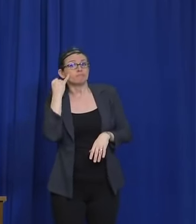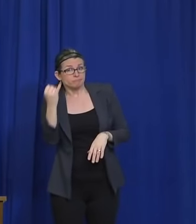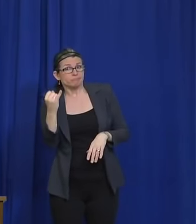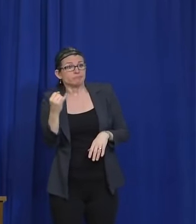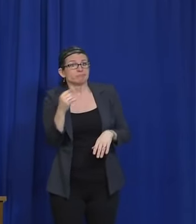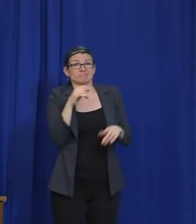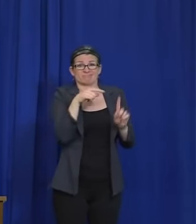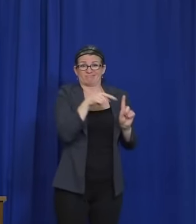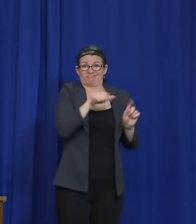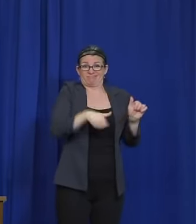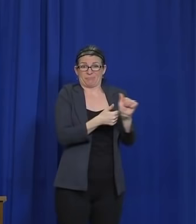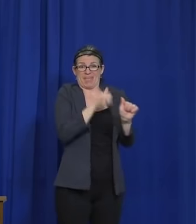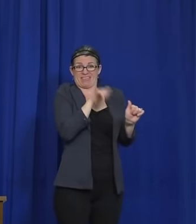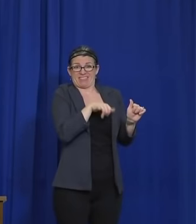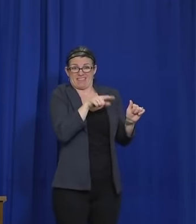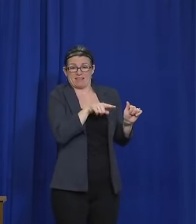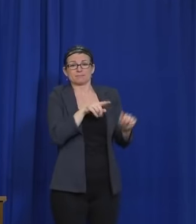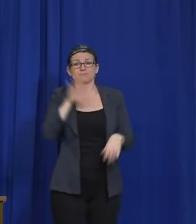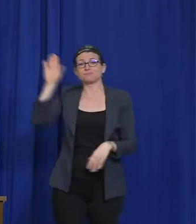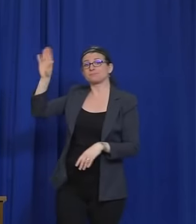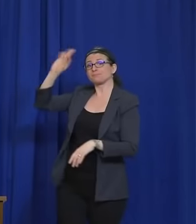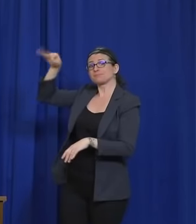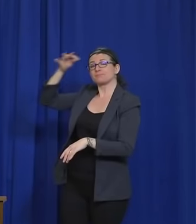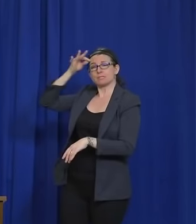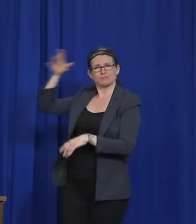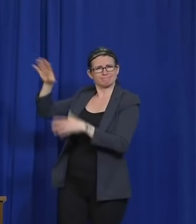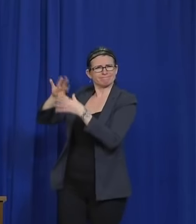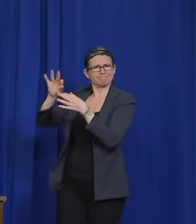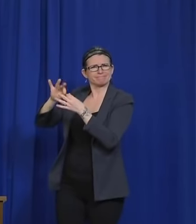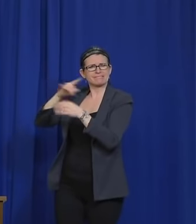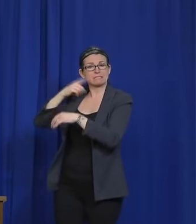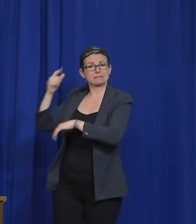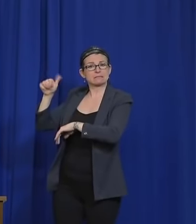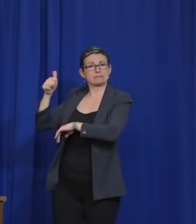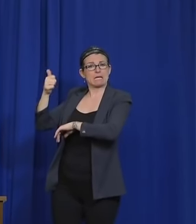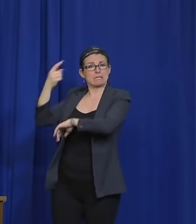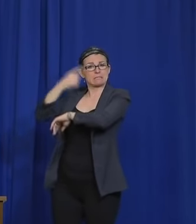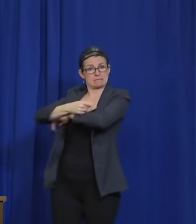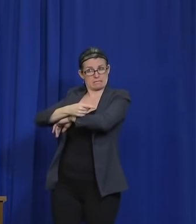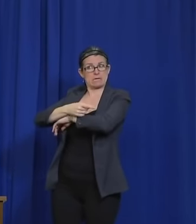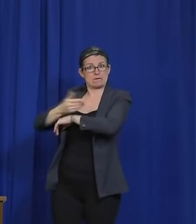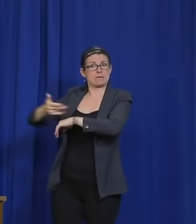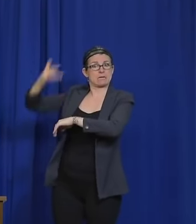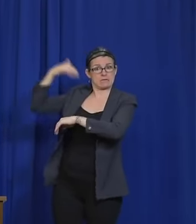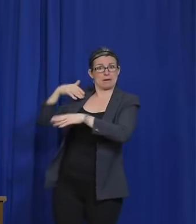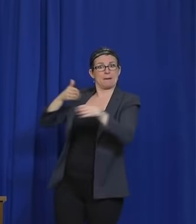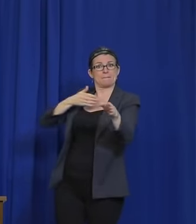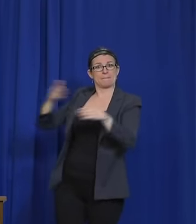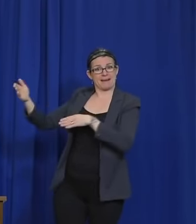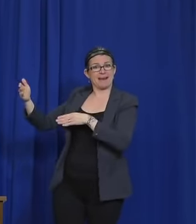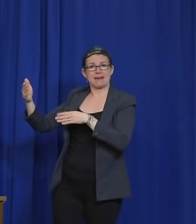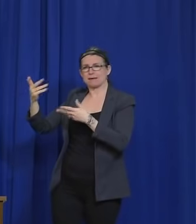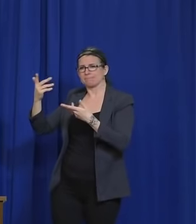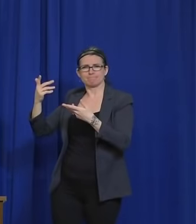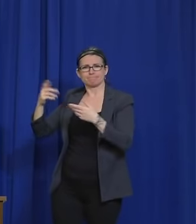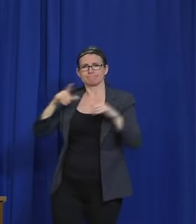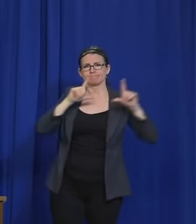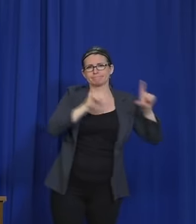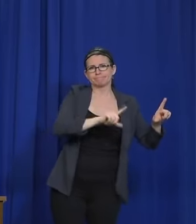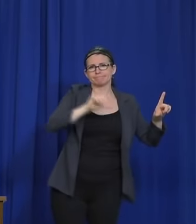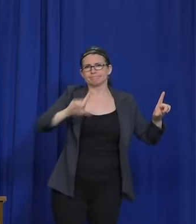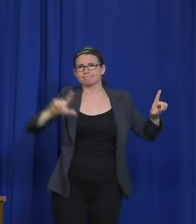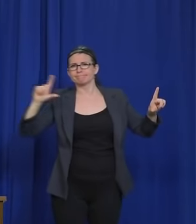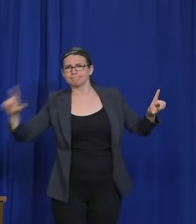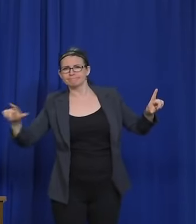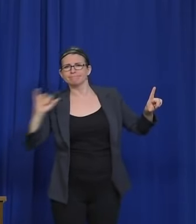ago by the federal government does contemplate getting to a point where all symptomatic people can be tested, as well as